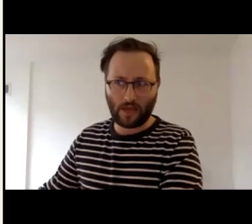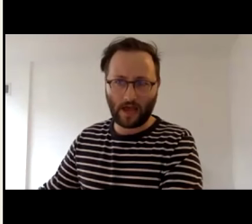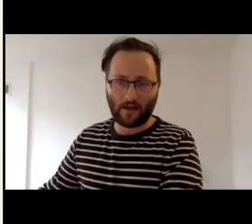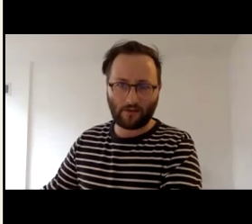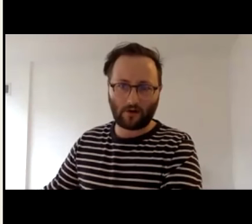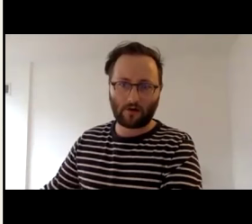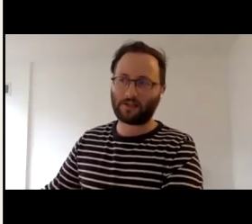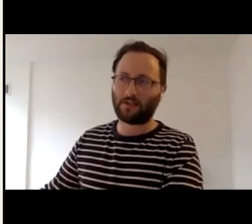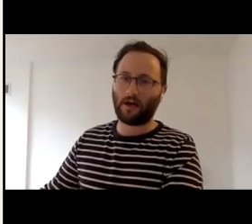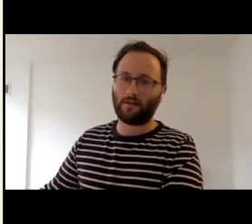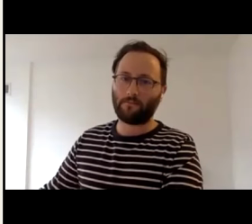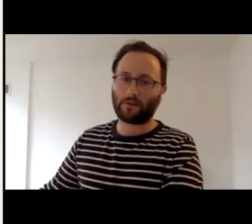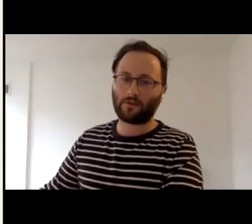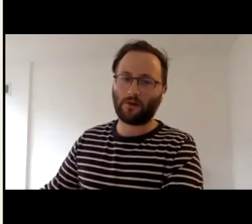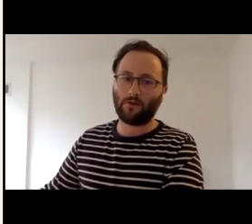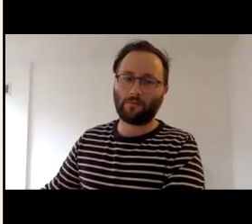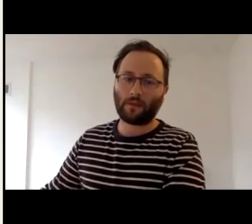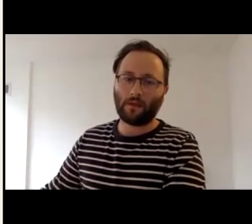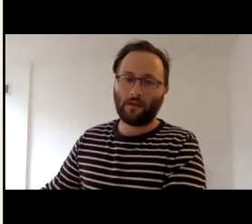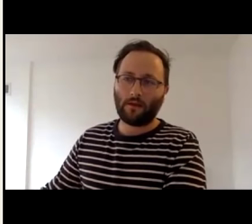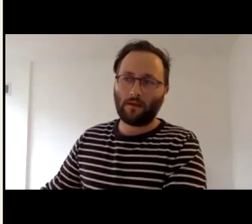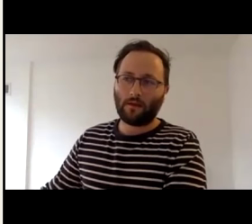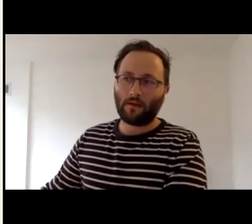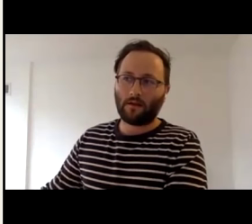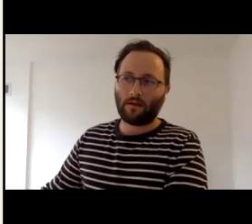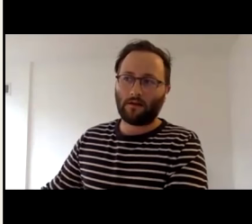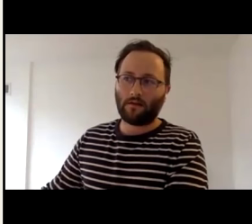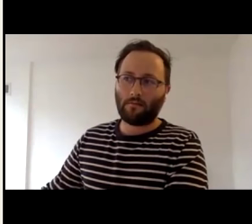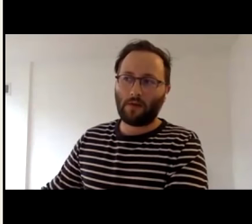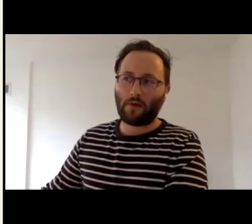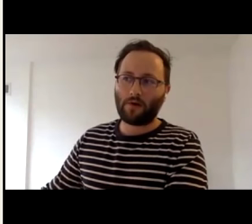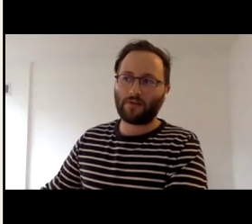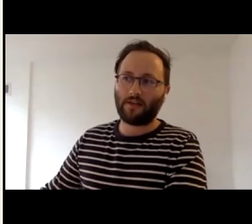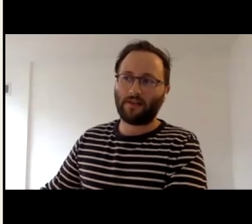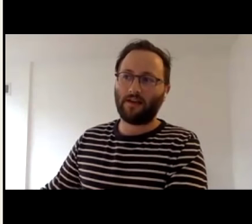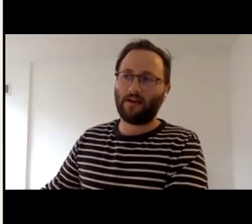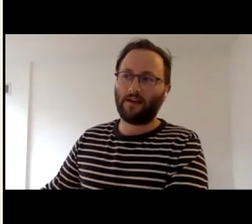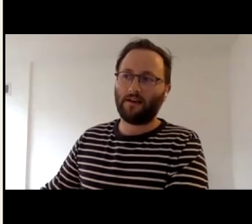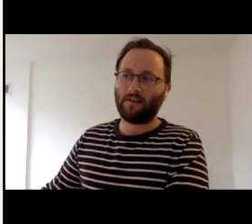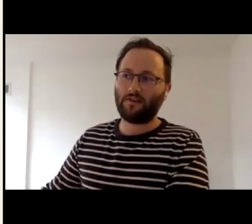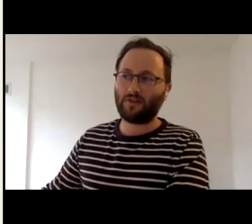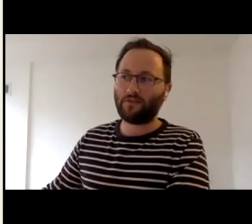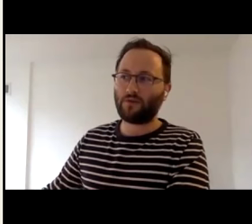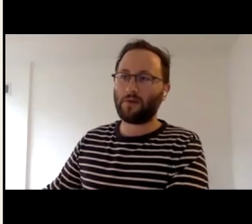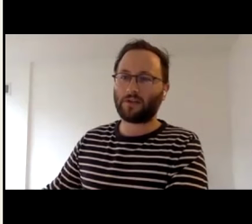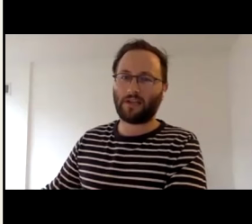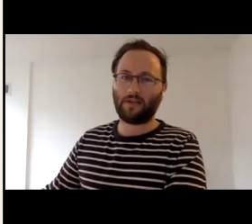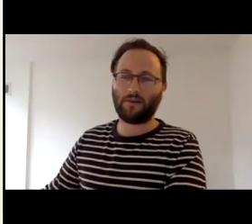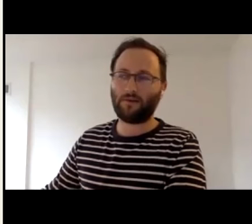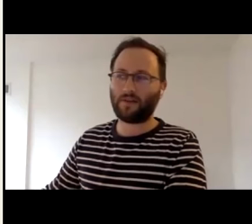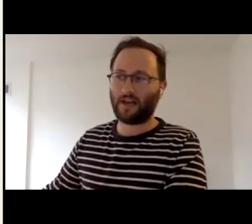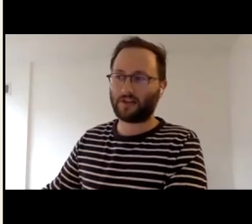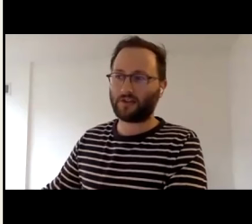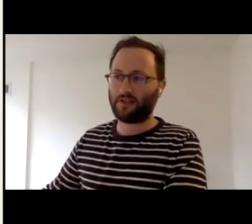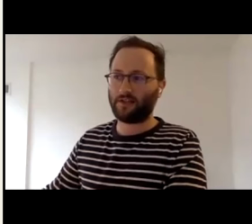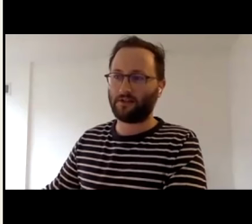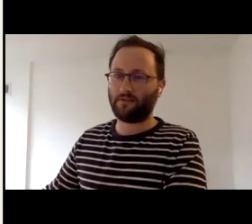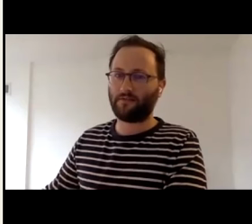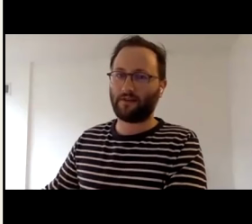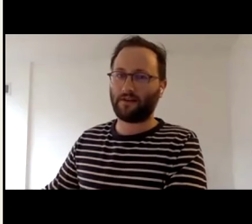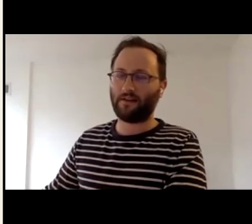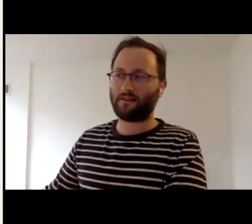We have our next slide. So my partner said you should give $20 to anyone who can